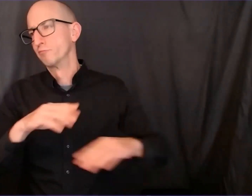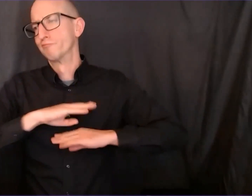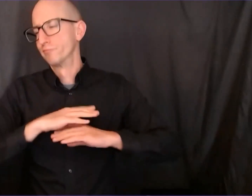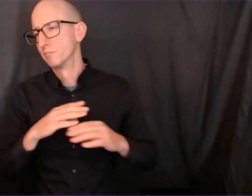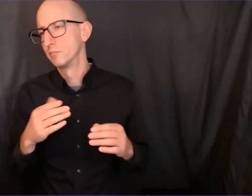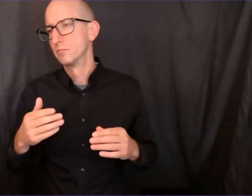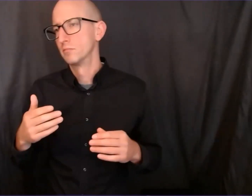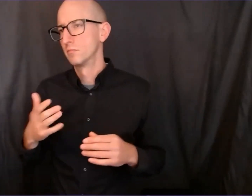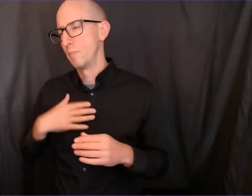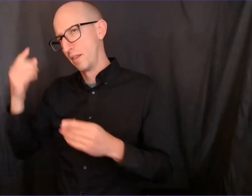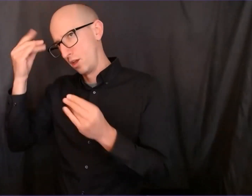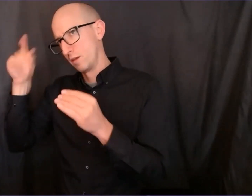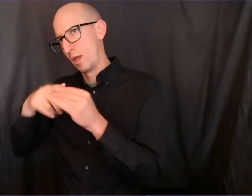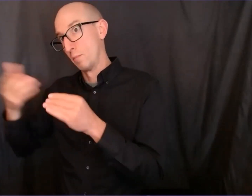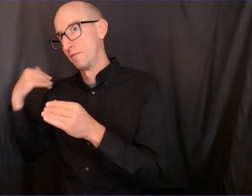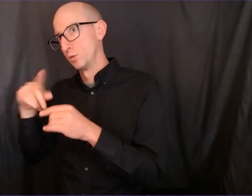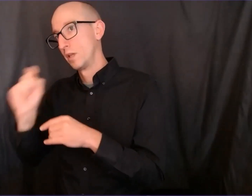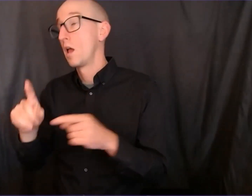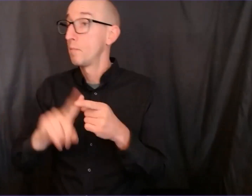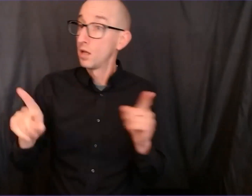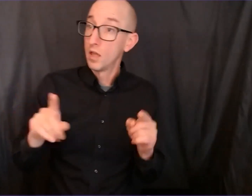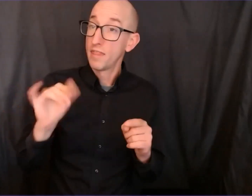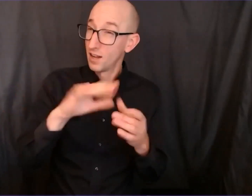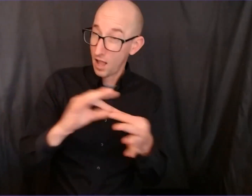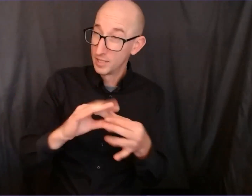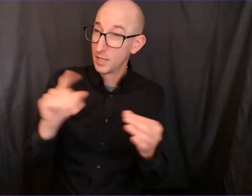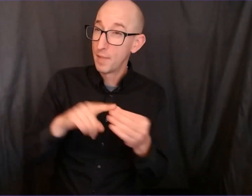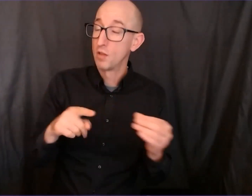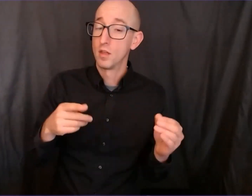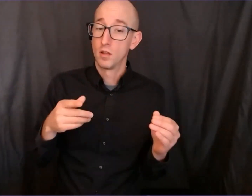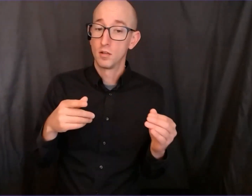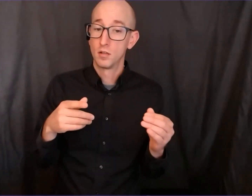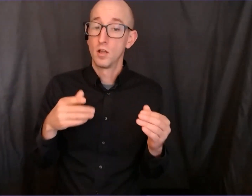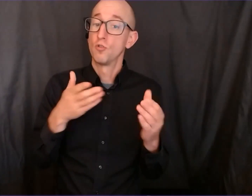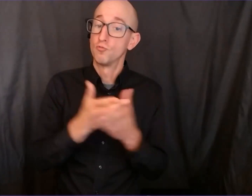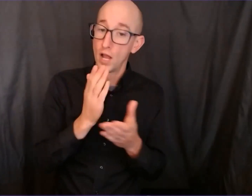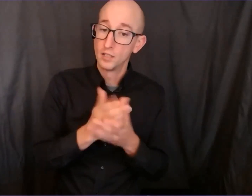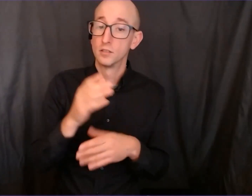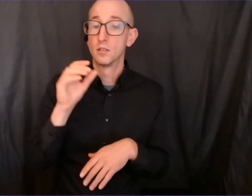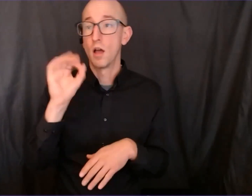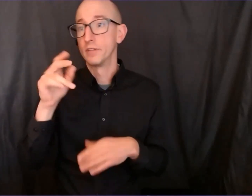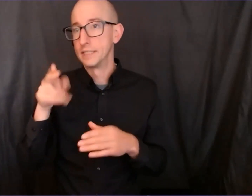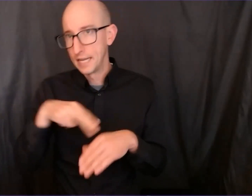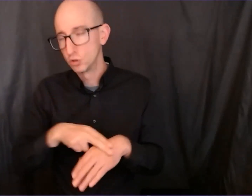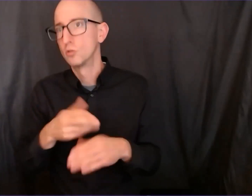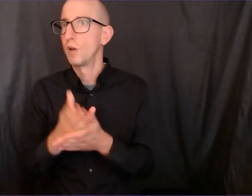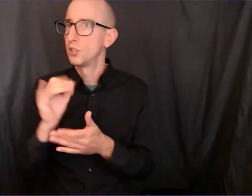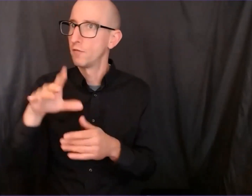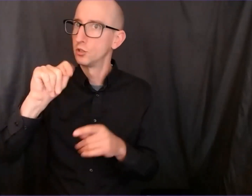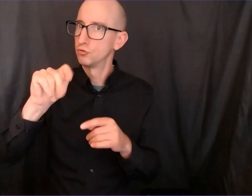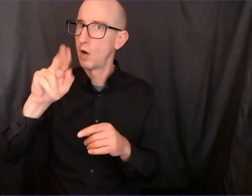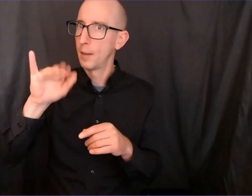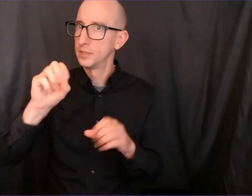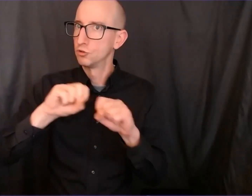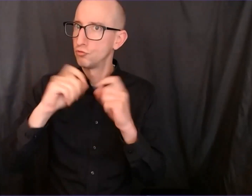think regarding the comment regarding the rights of nature and tribes, I think that's a really important discussion, but it's really not